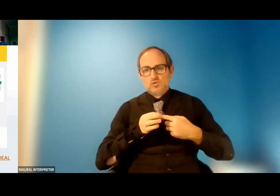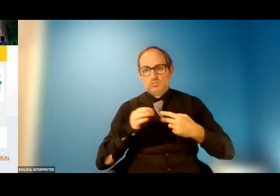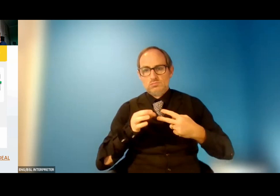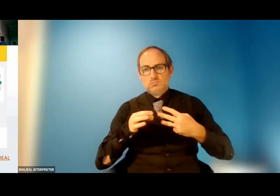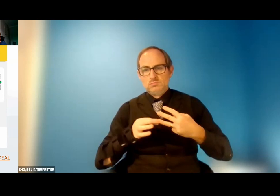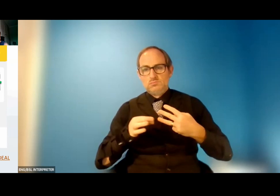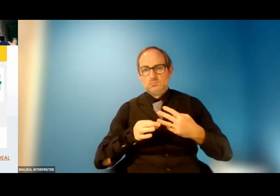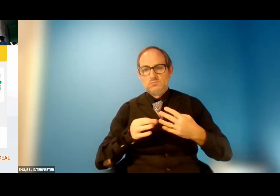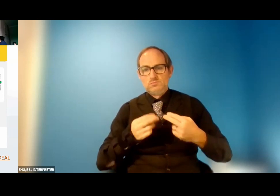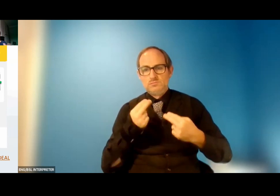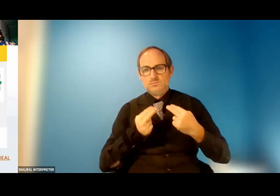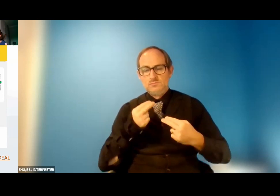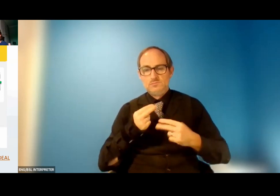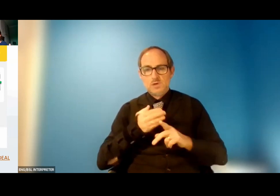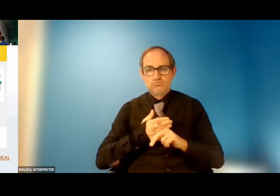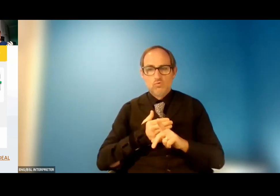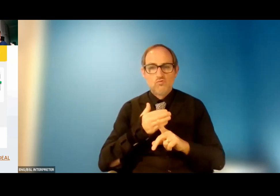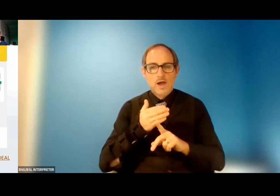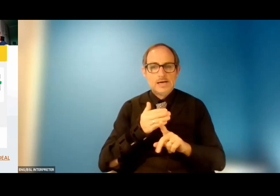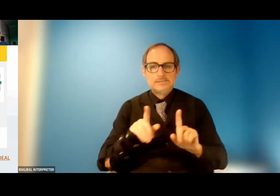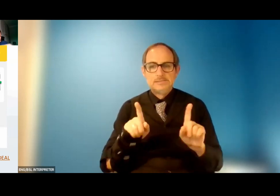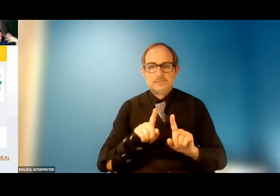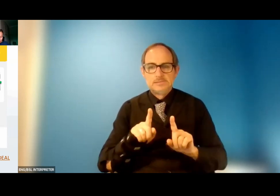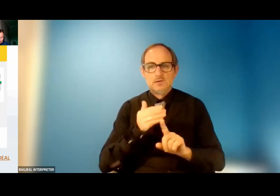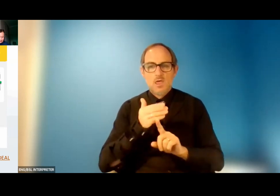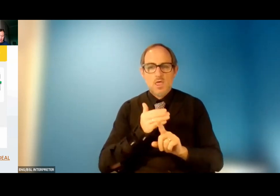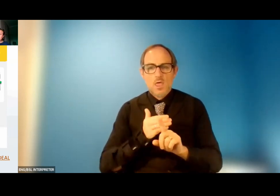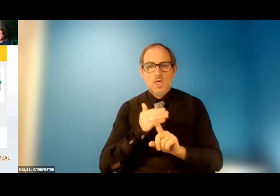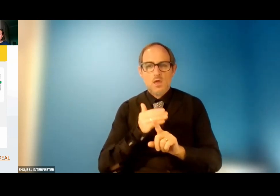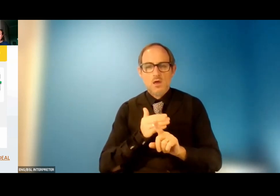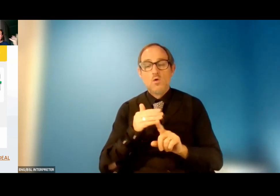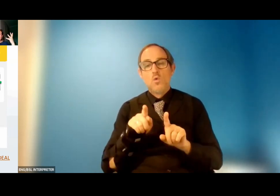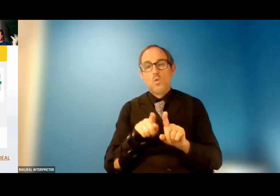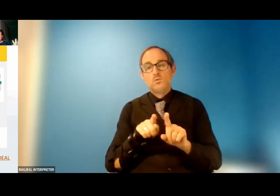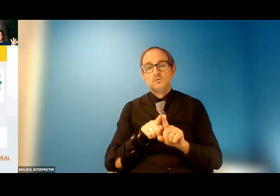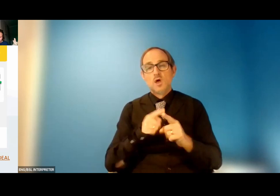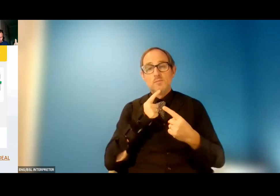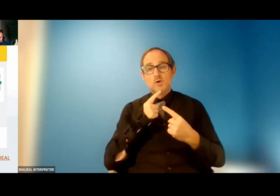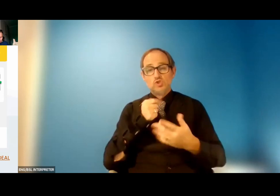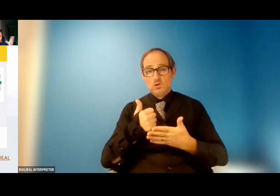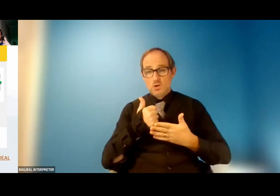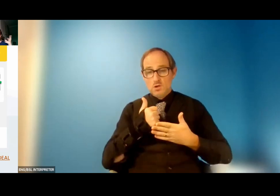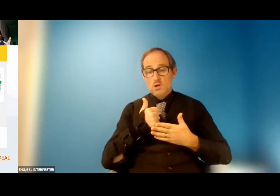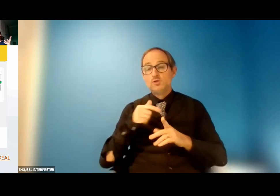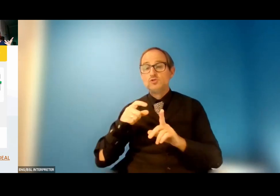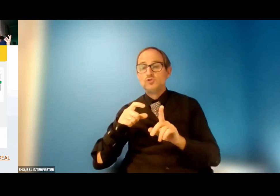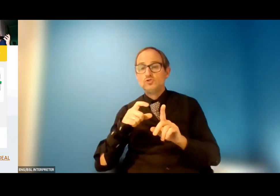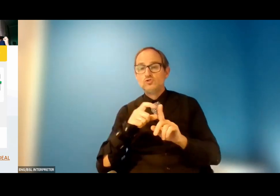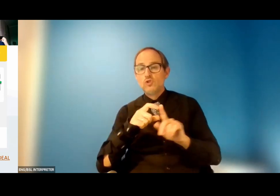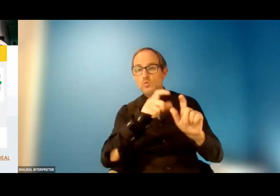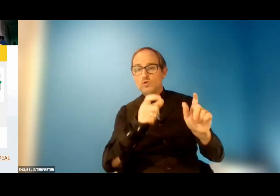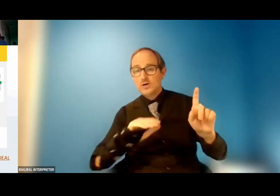measure progress. And they give some suggestion of how close Glasgow might be to the donut now. But actually